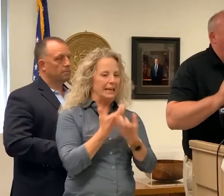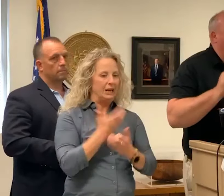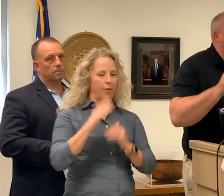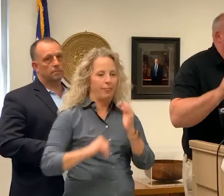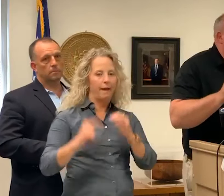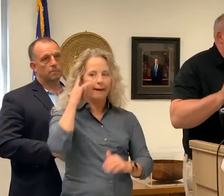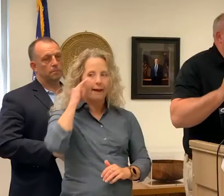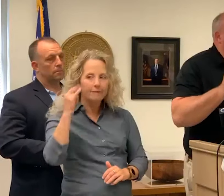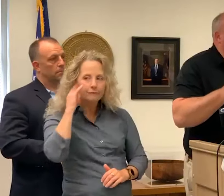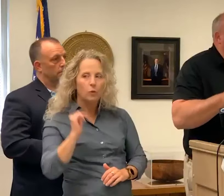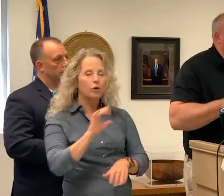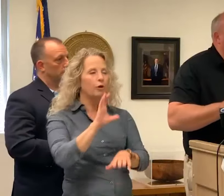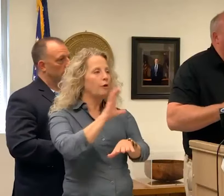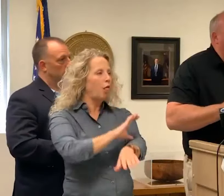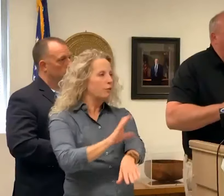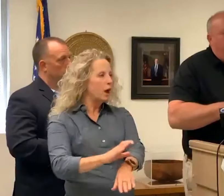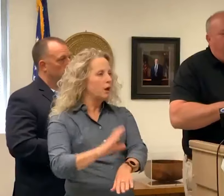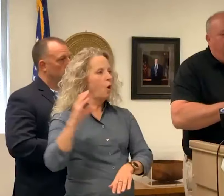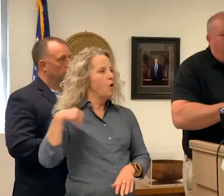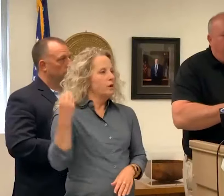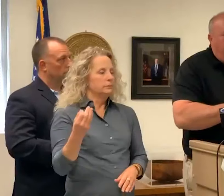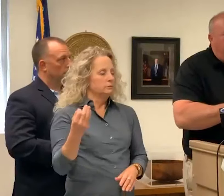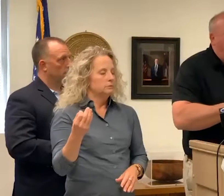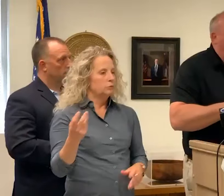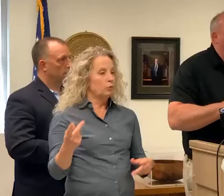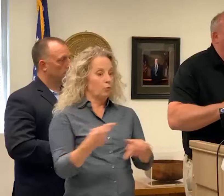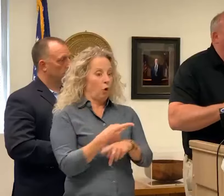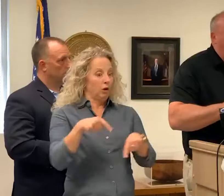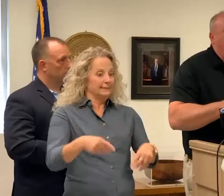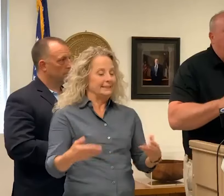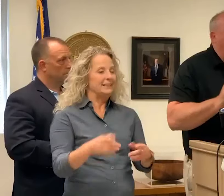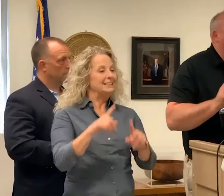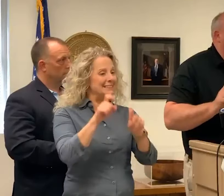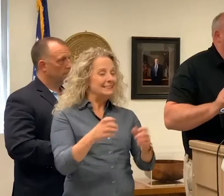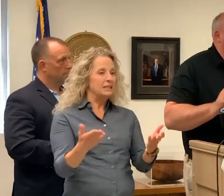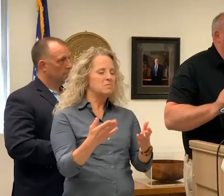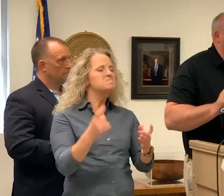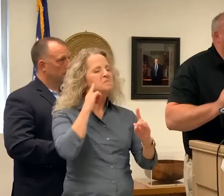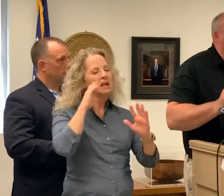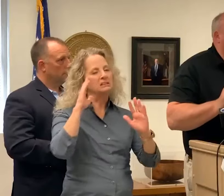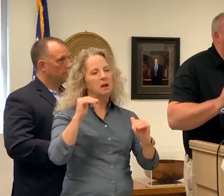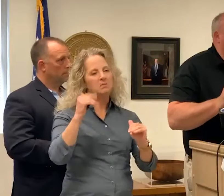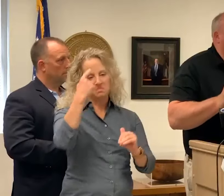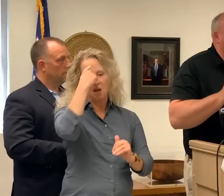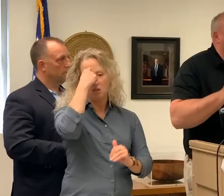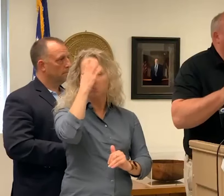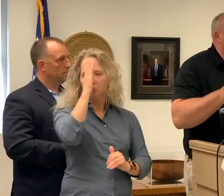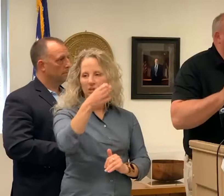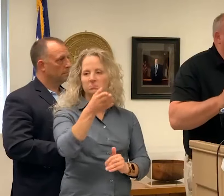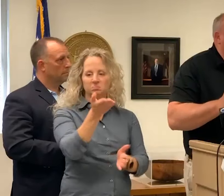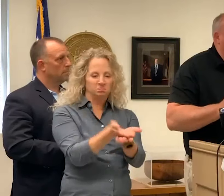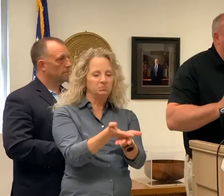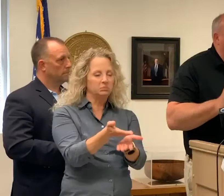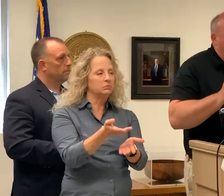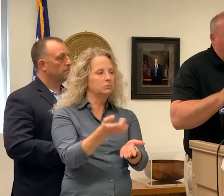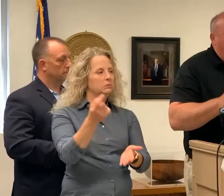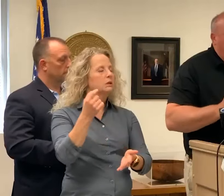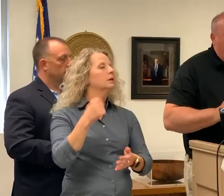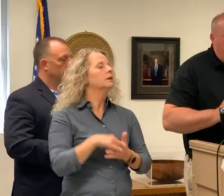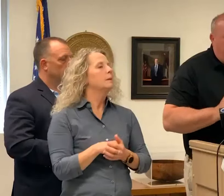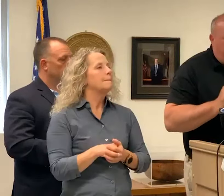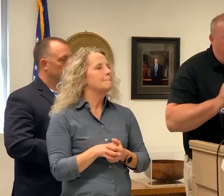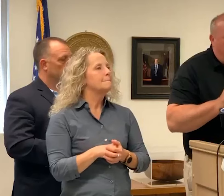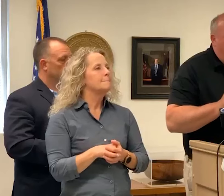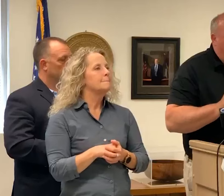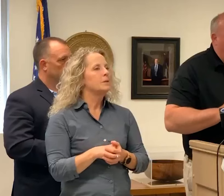California, Colorado, or Oregon. The testing that comes out, this is what we expected. I think you even heard Dr. Fink say that